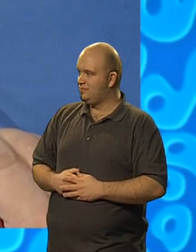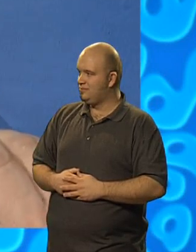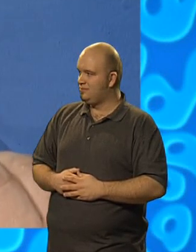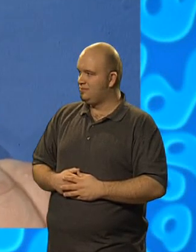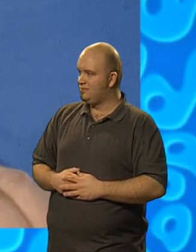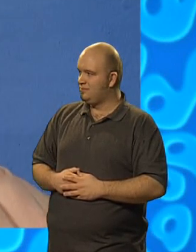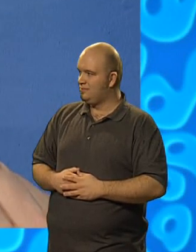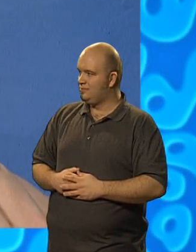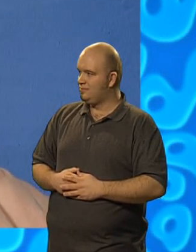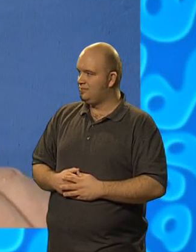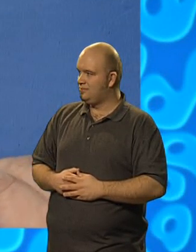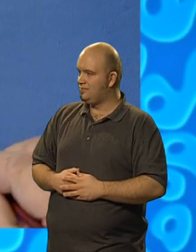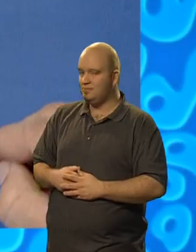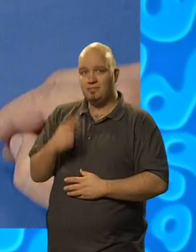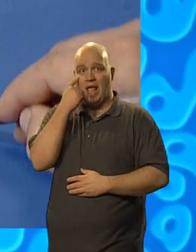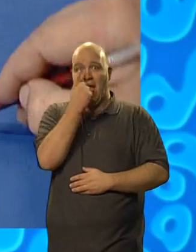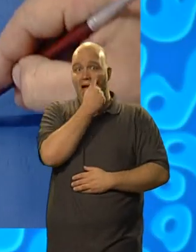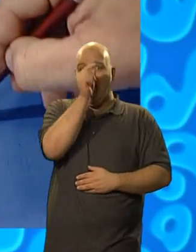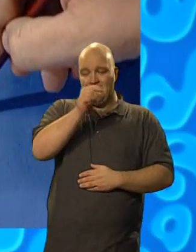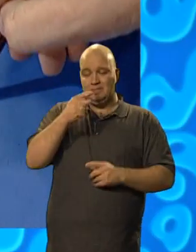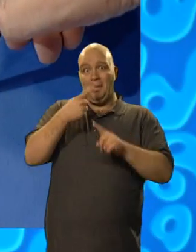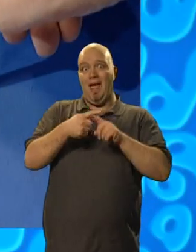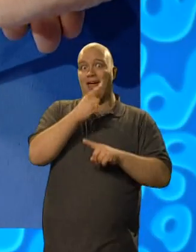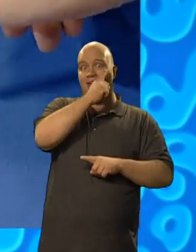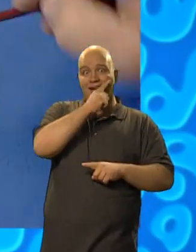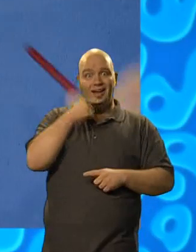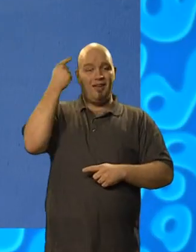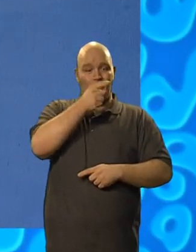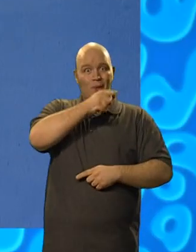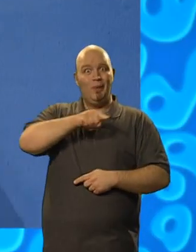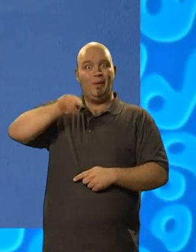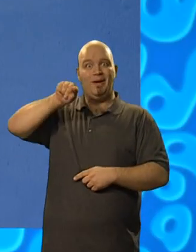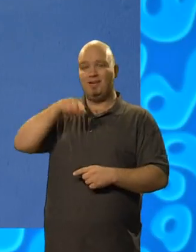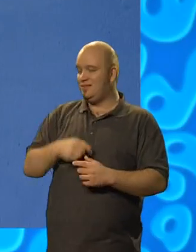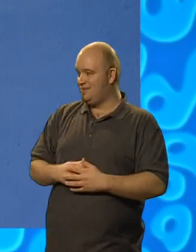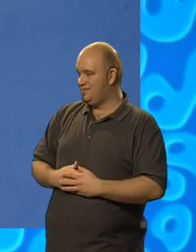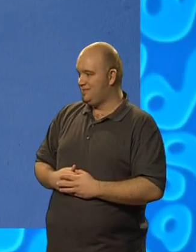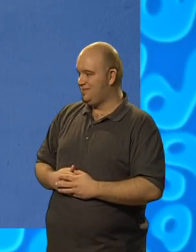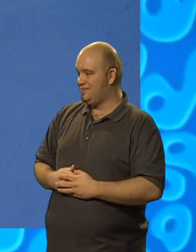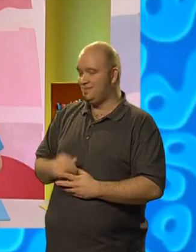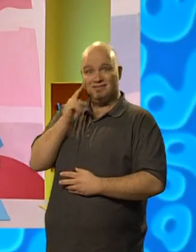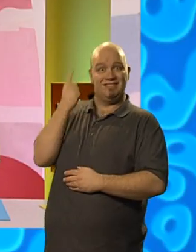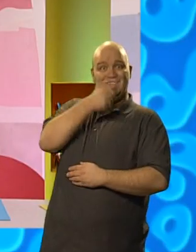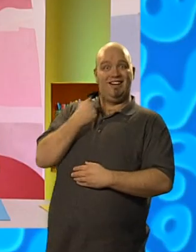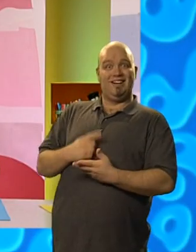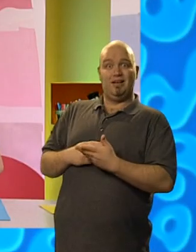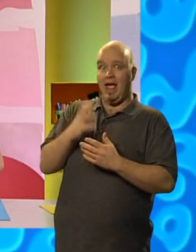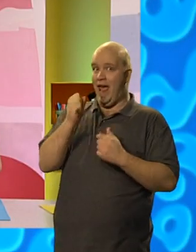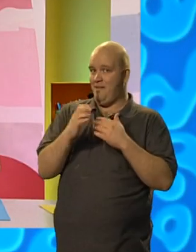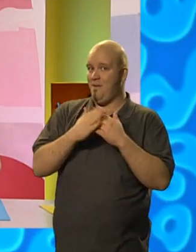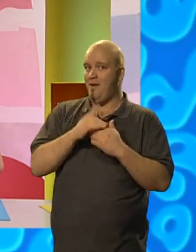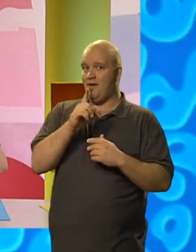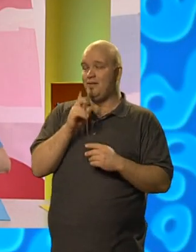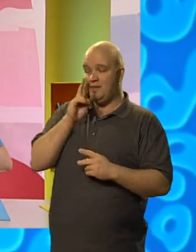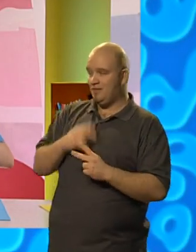Some eyes and a nice smiley face. You can just about see it. And there's more. Look